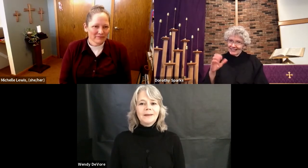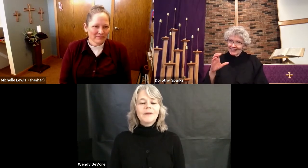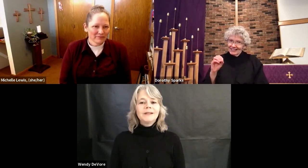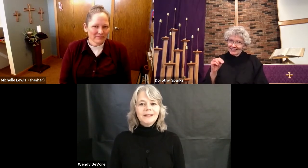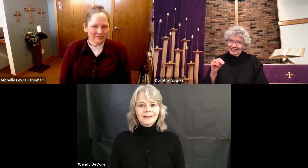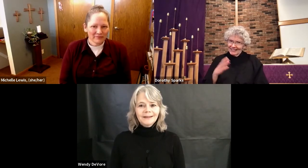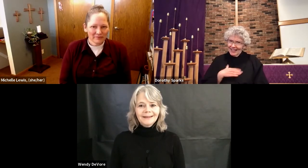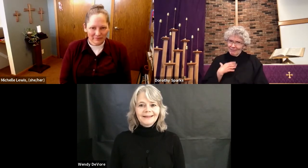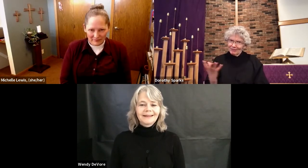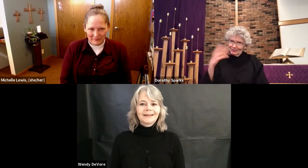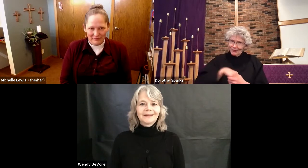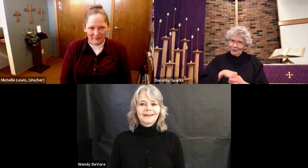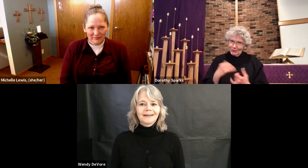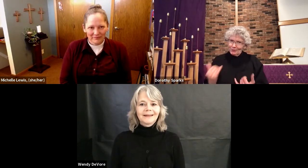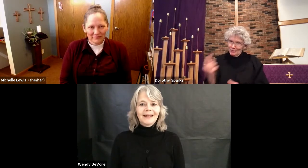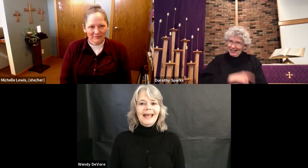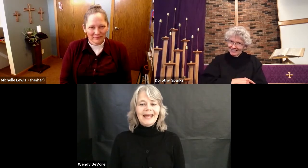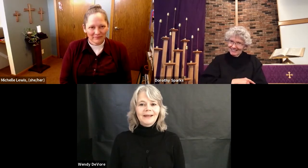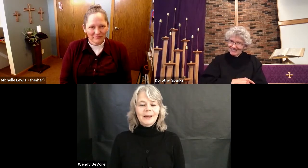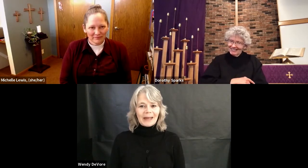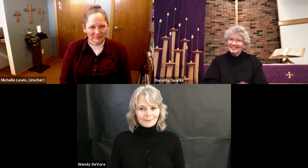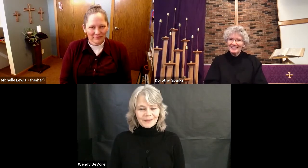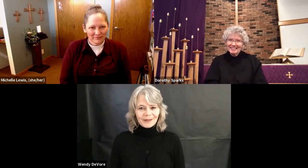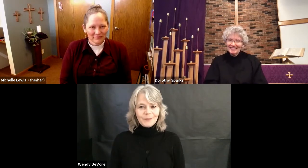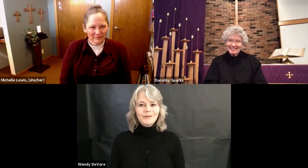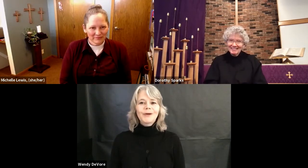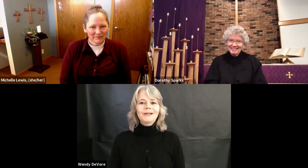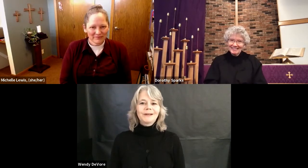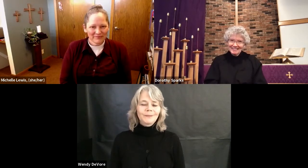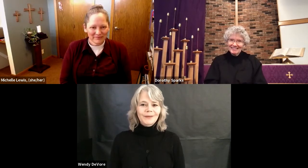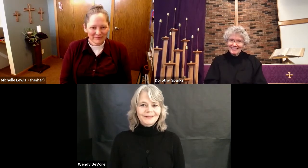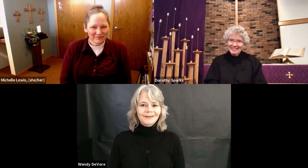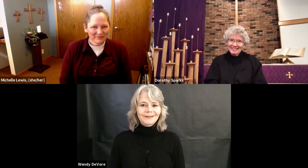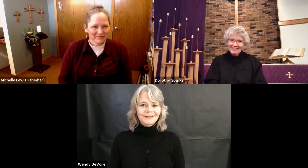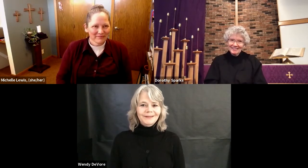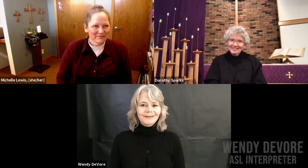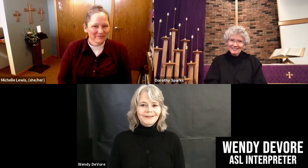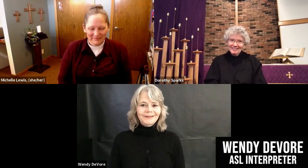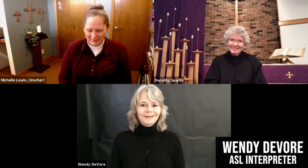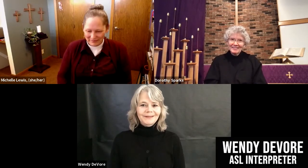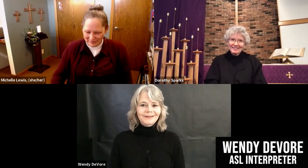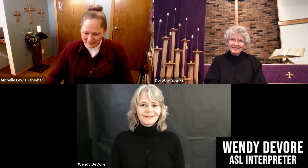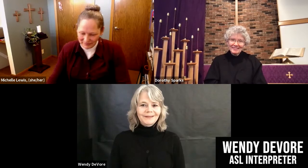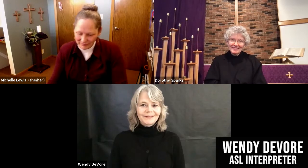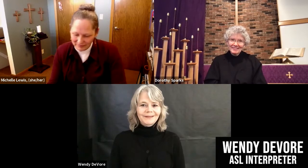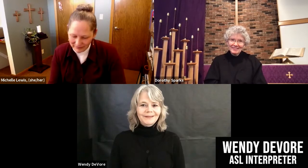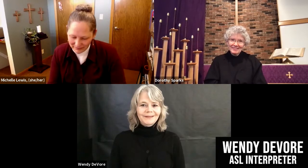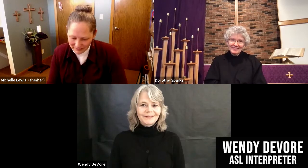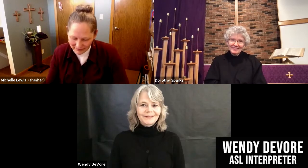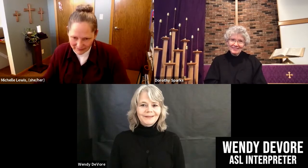and I am the deacon, and I'm happy that you have joined with us.